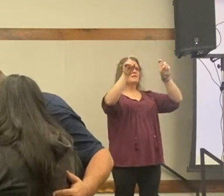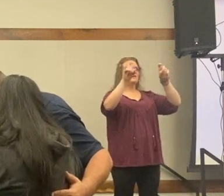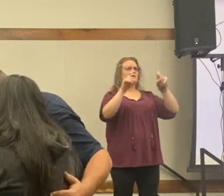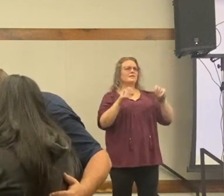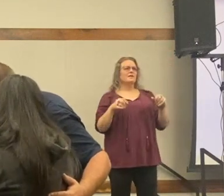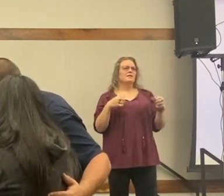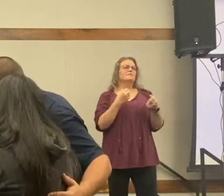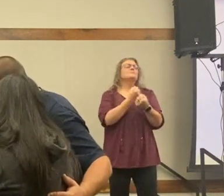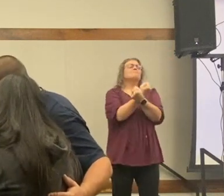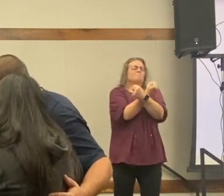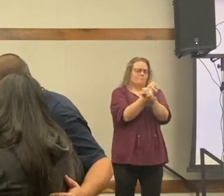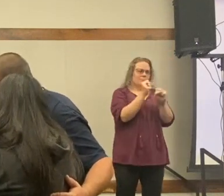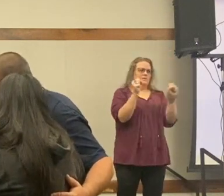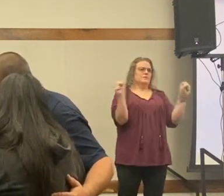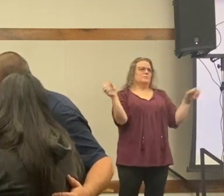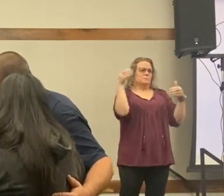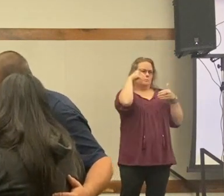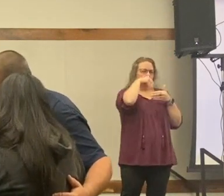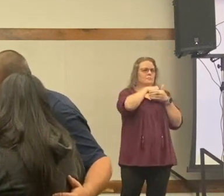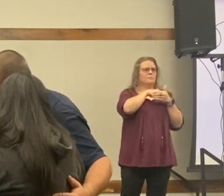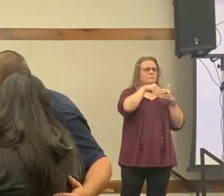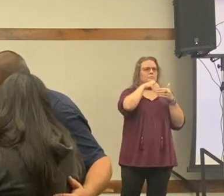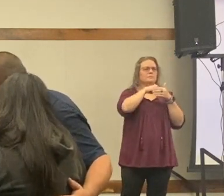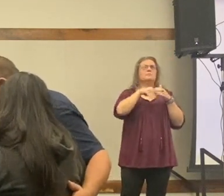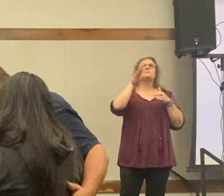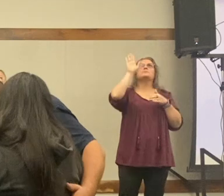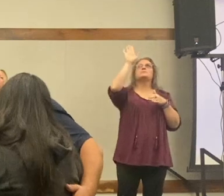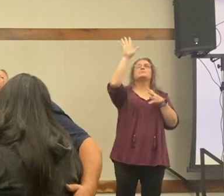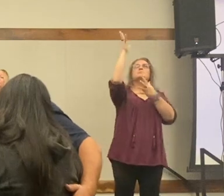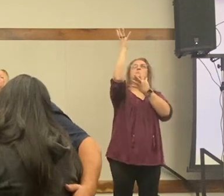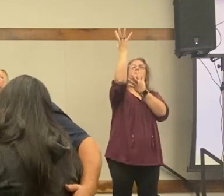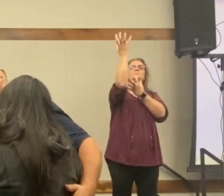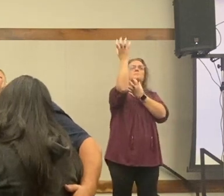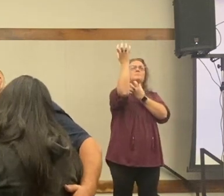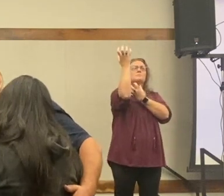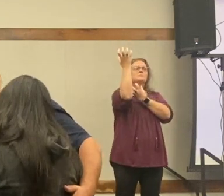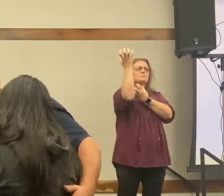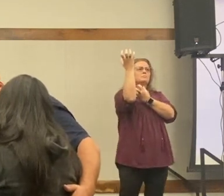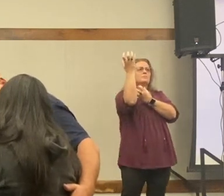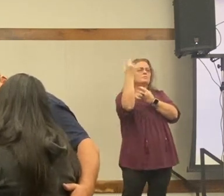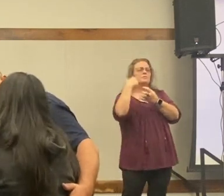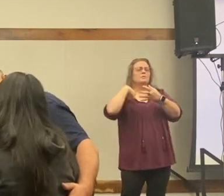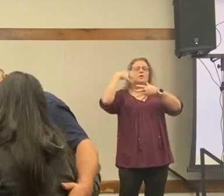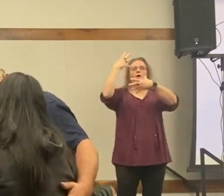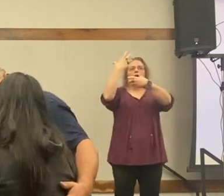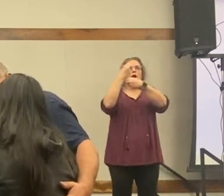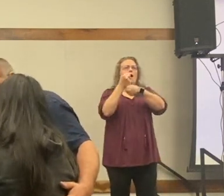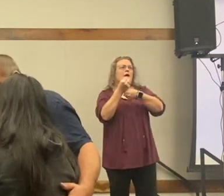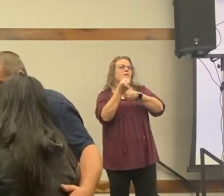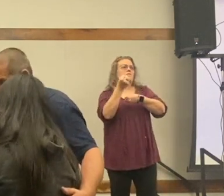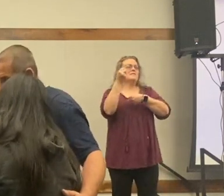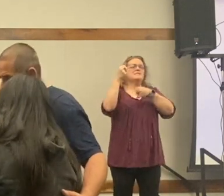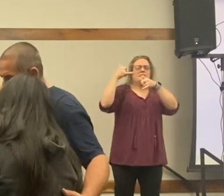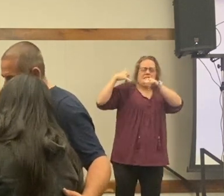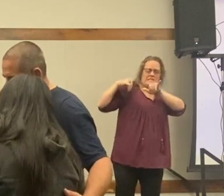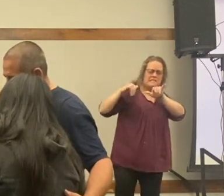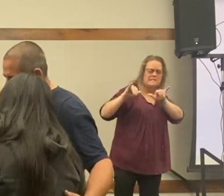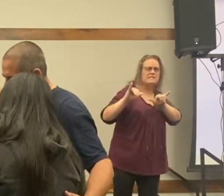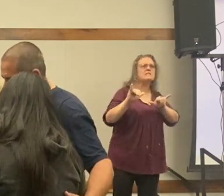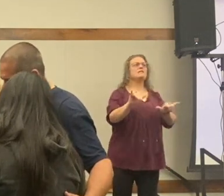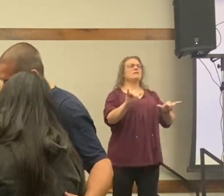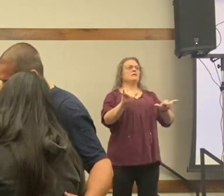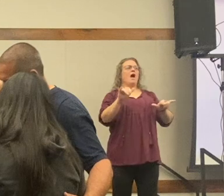carry are safe within your will. So I trust you even